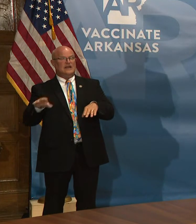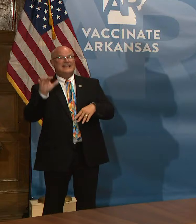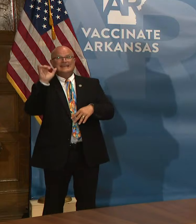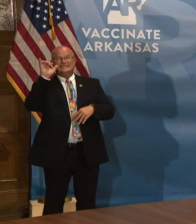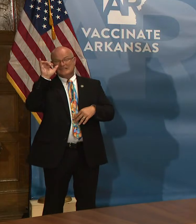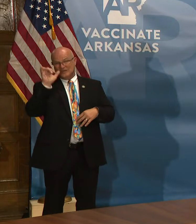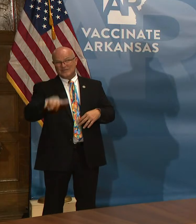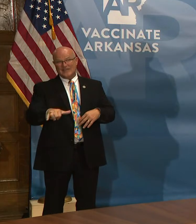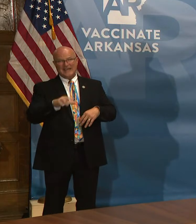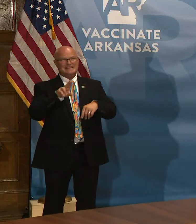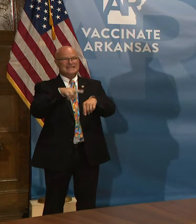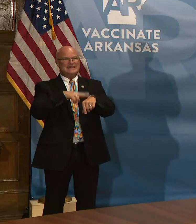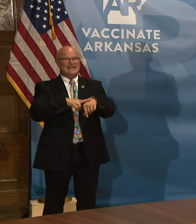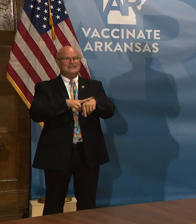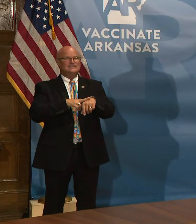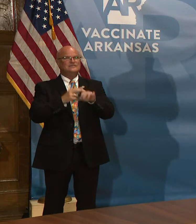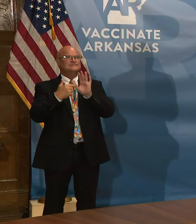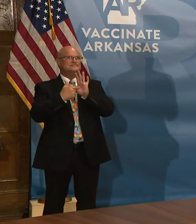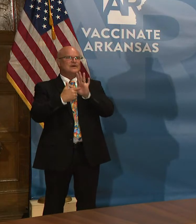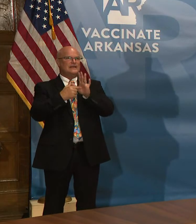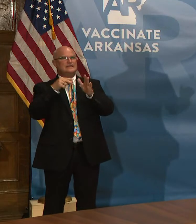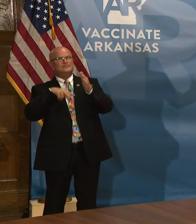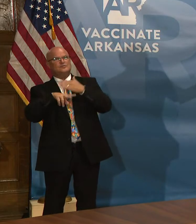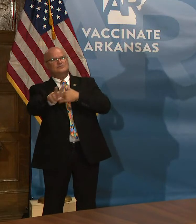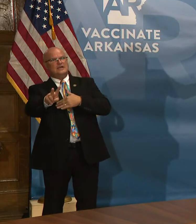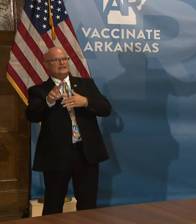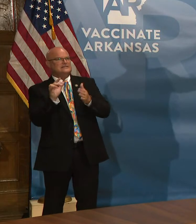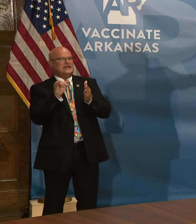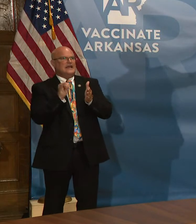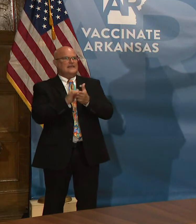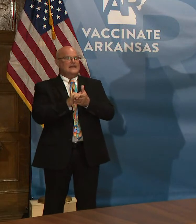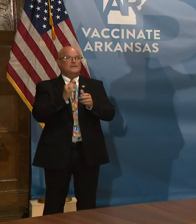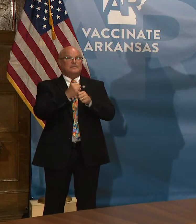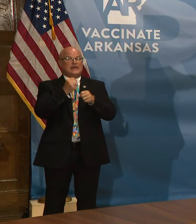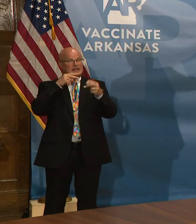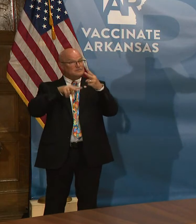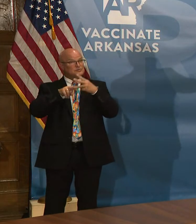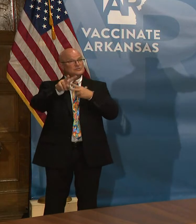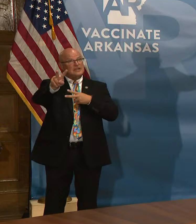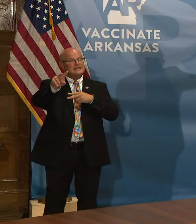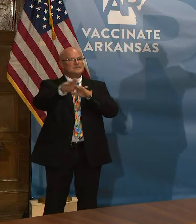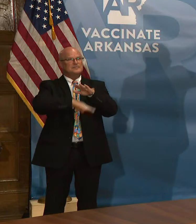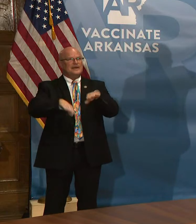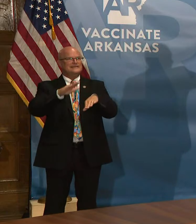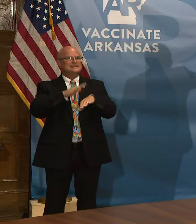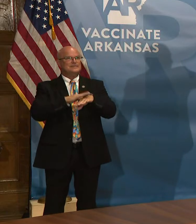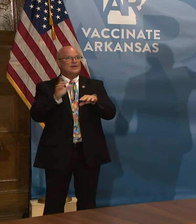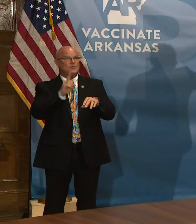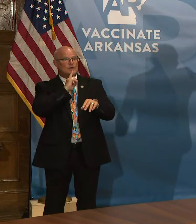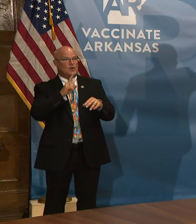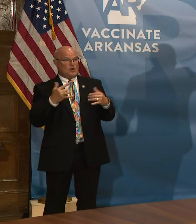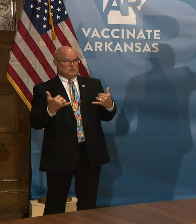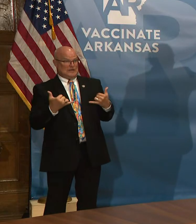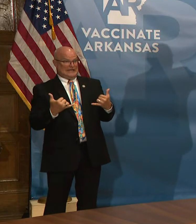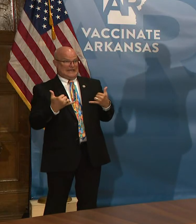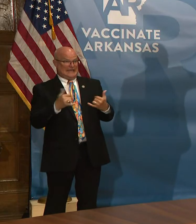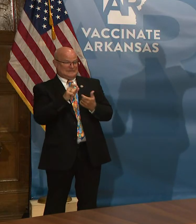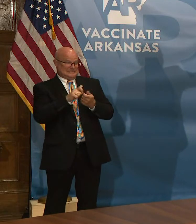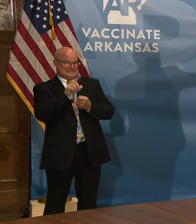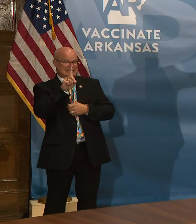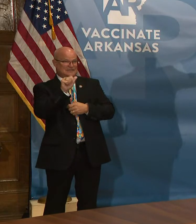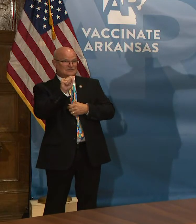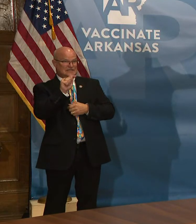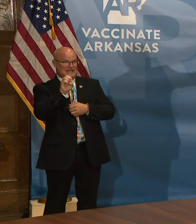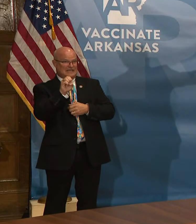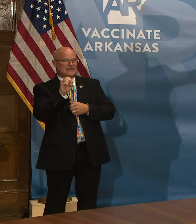so this is the nature of modeling and projections, that they will make a projection based upon where you are on this particular